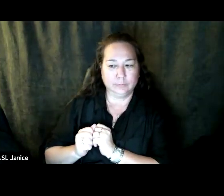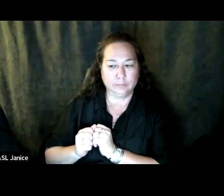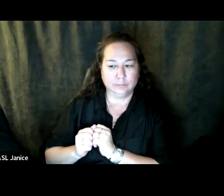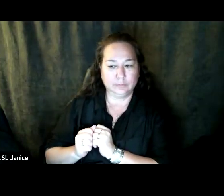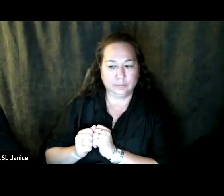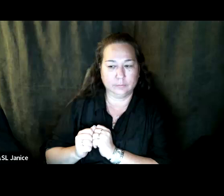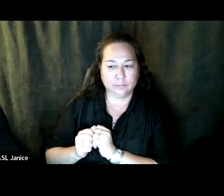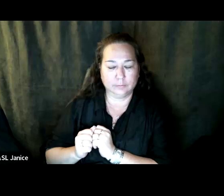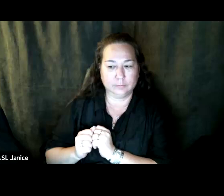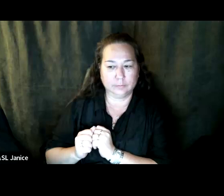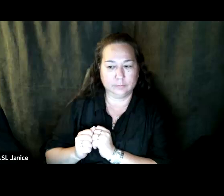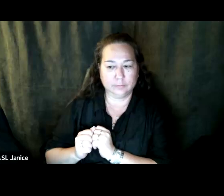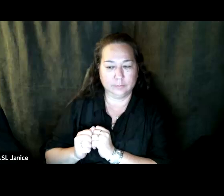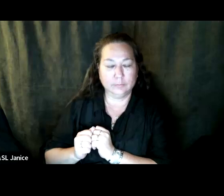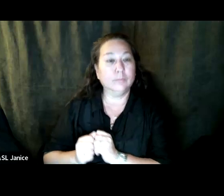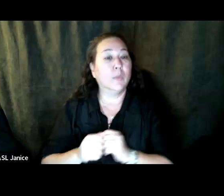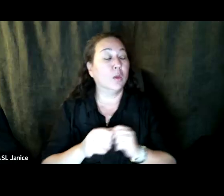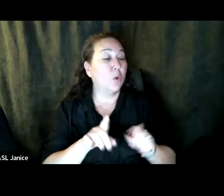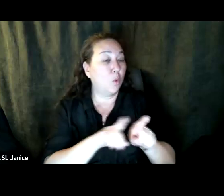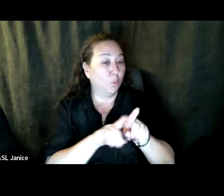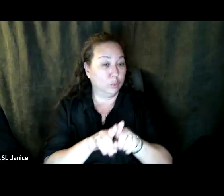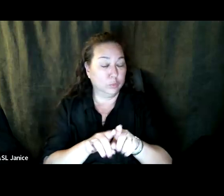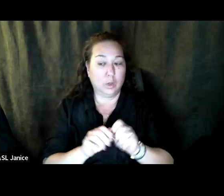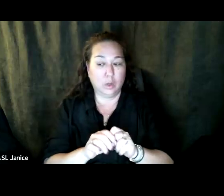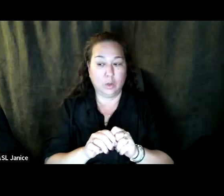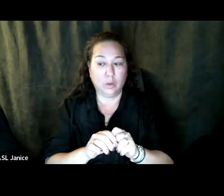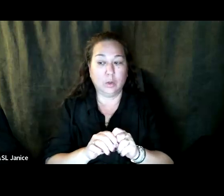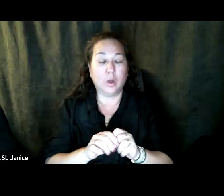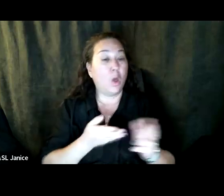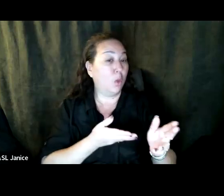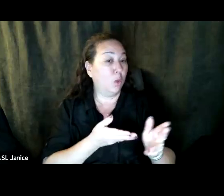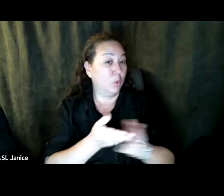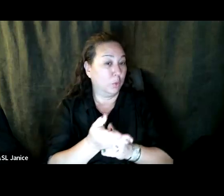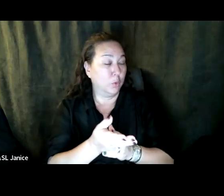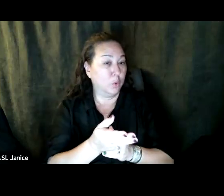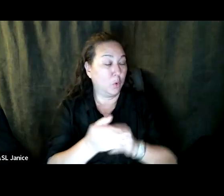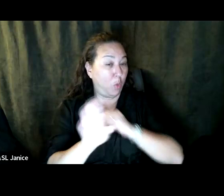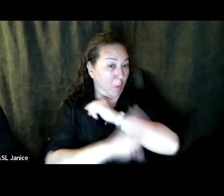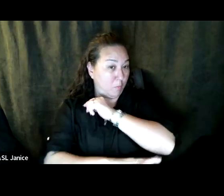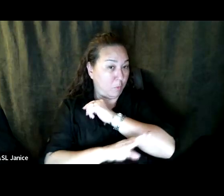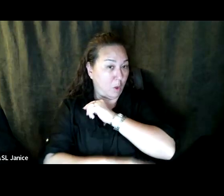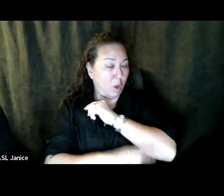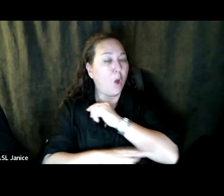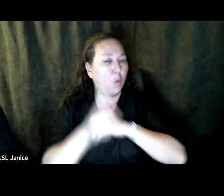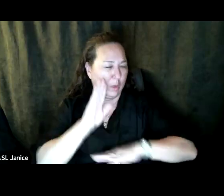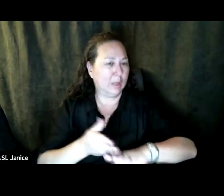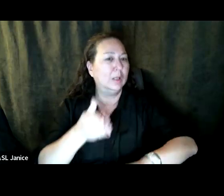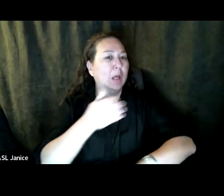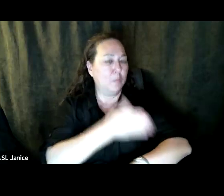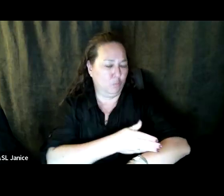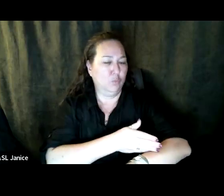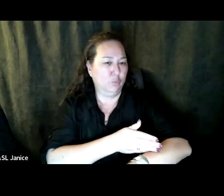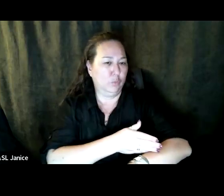empezaron a cocinar 99. And so throughout the rest of the fall, we're going to continue to improve our vacancies in the food and